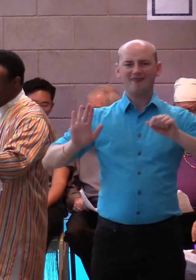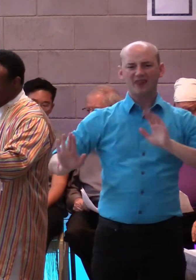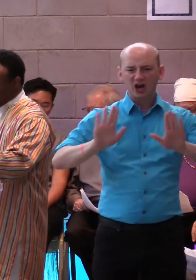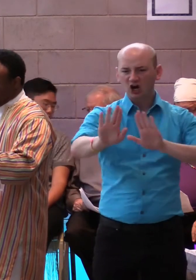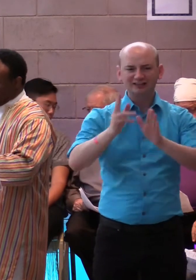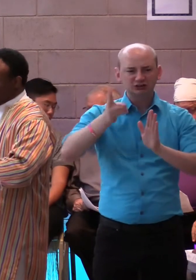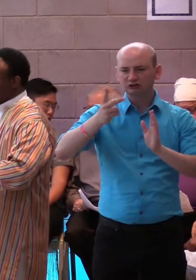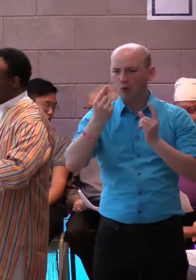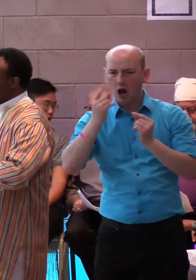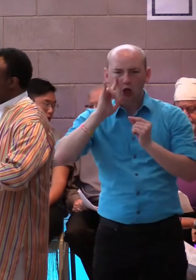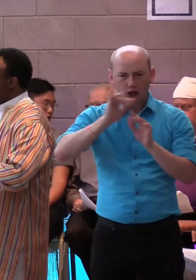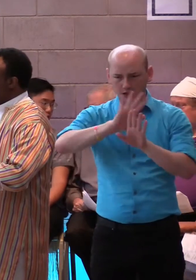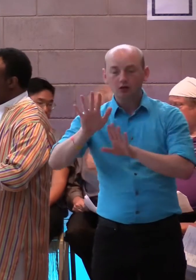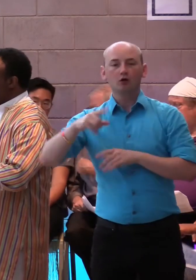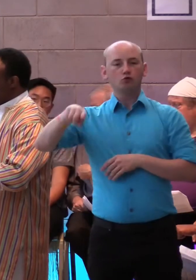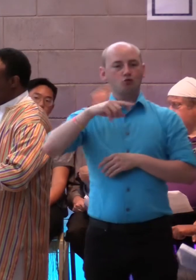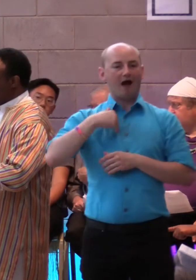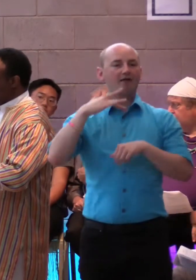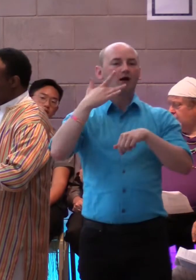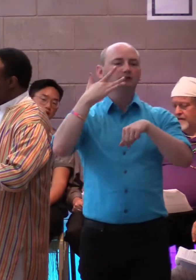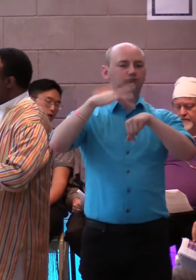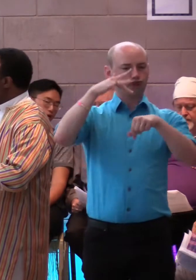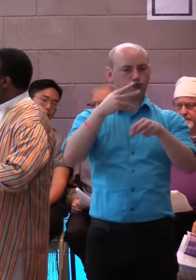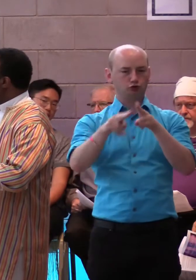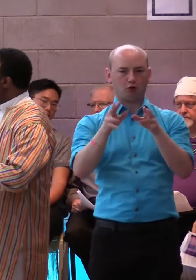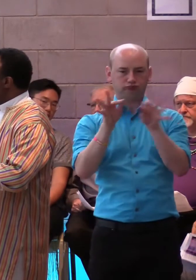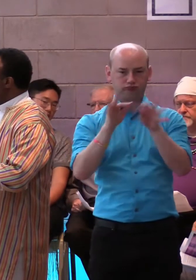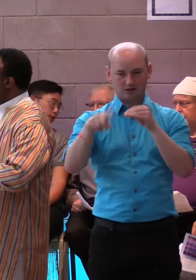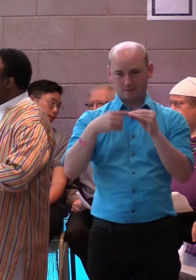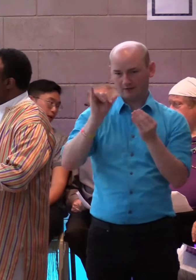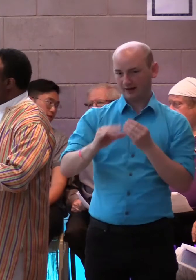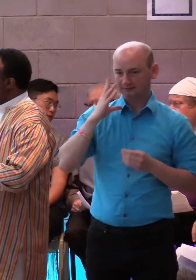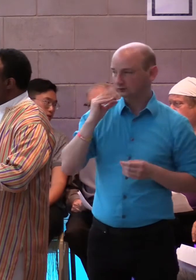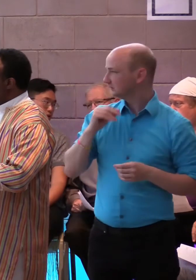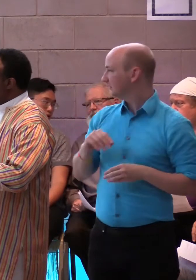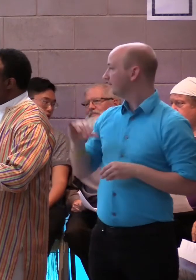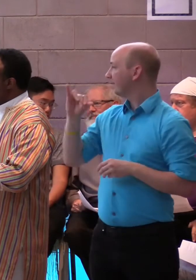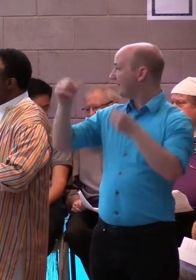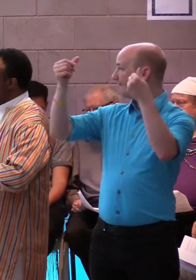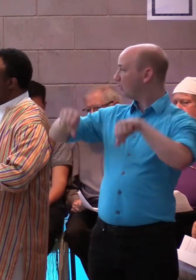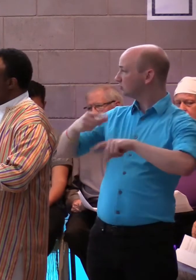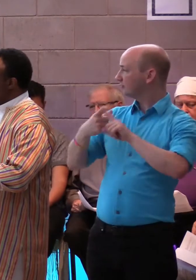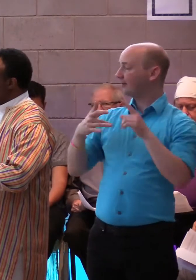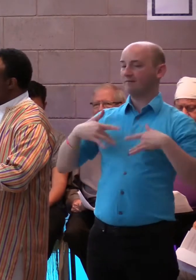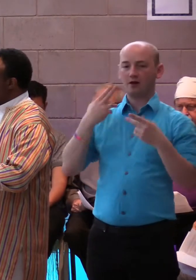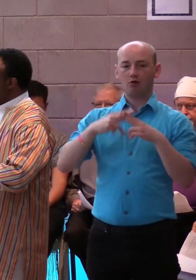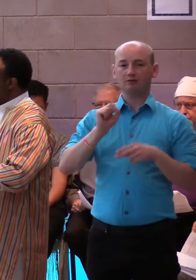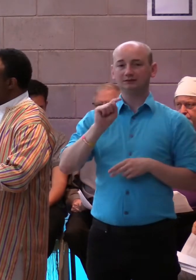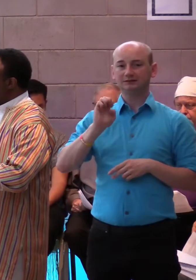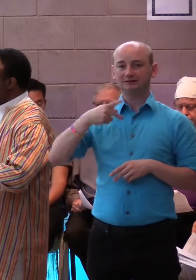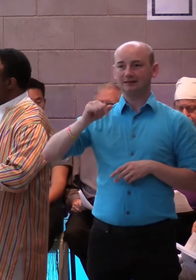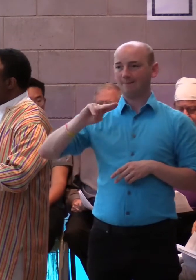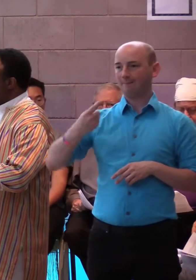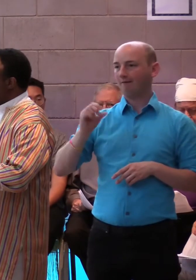program booklet, where we're looking at the history of how we came together. This poster came from Stepping Out. We have an amazing